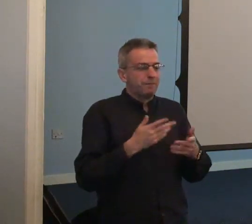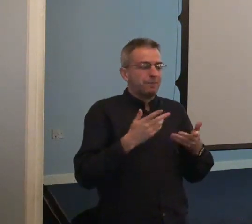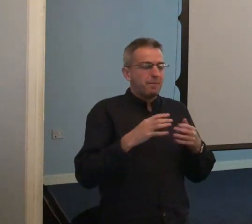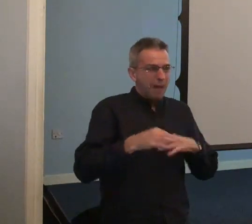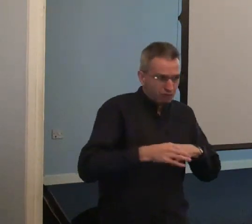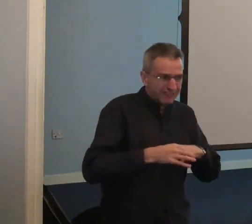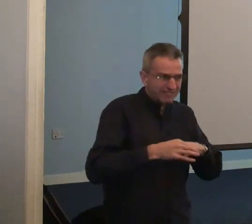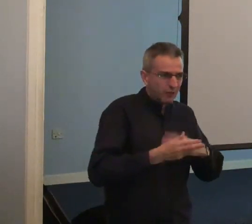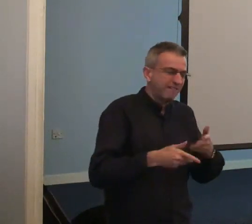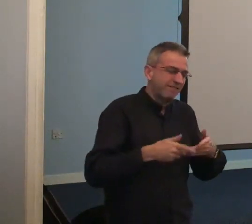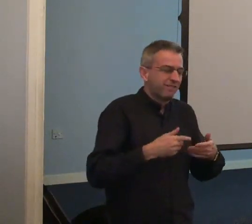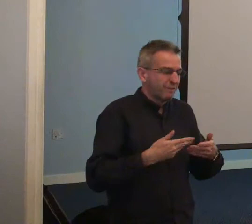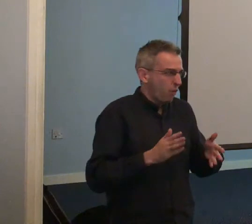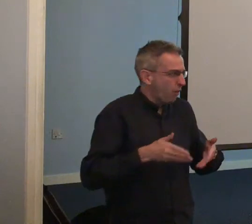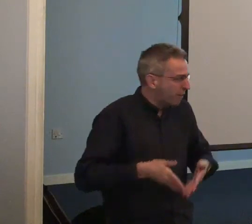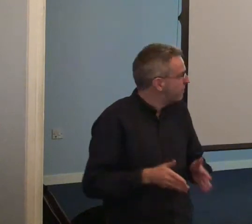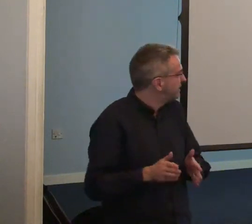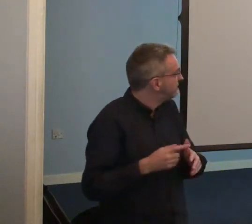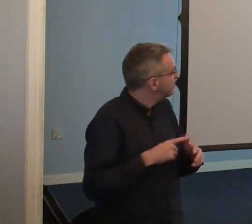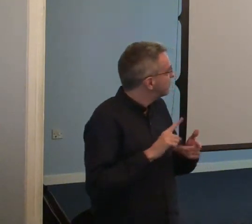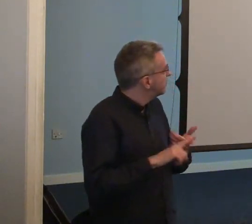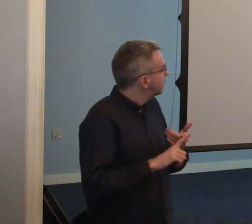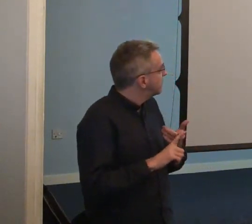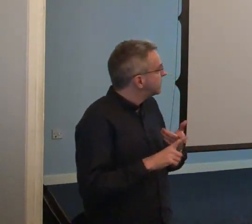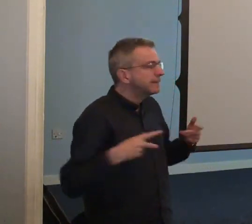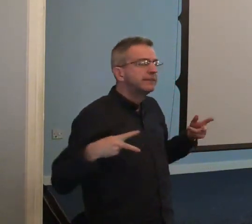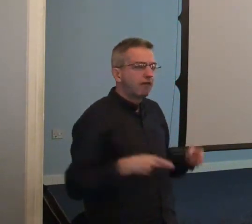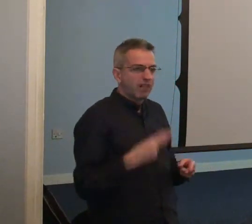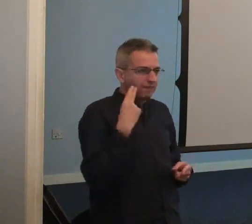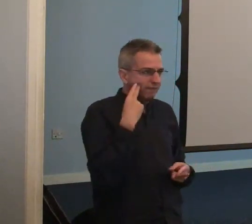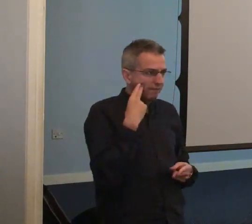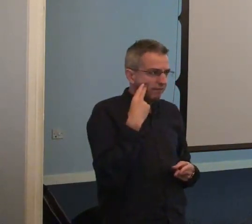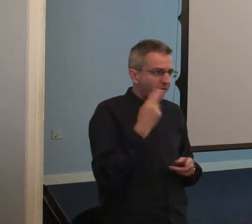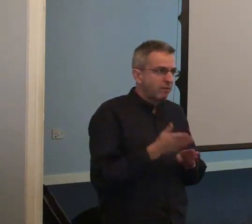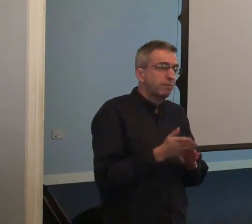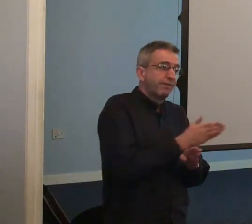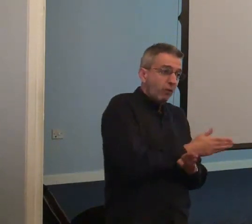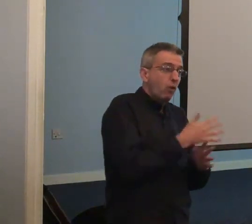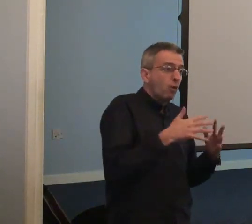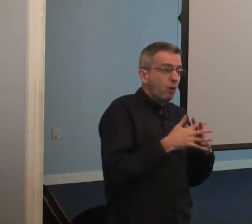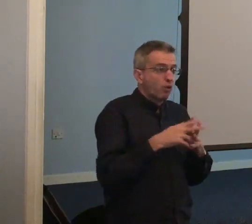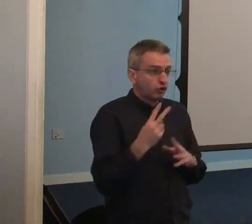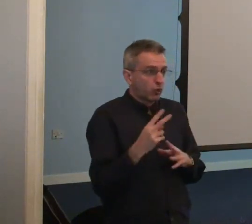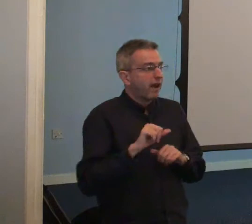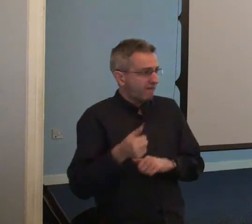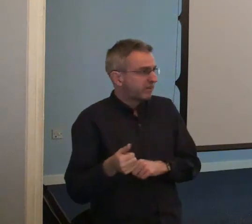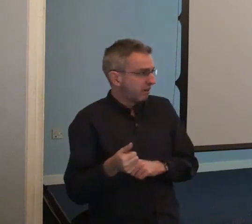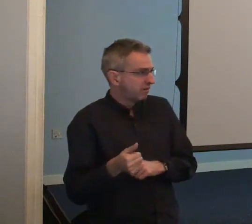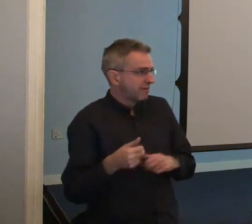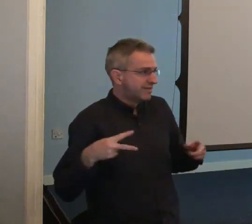You know, right at the start, Alexander Graham Bell tried to stop deaf people from marrying or having deaf babies. Sterilisation of deaf people